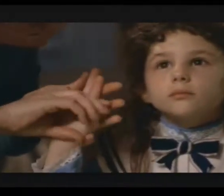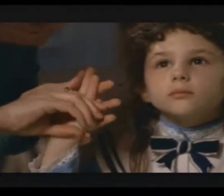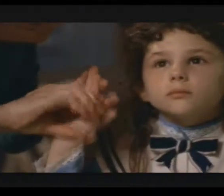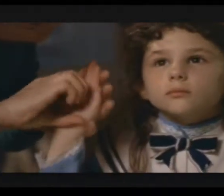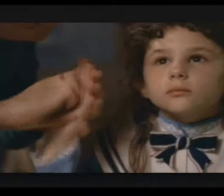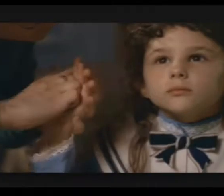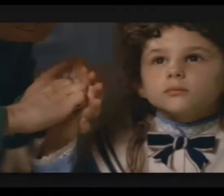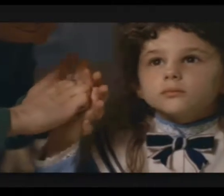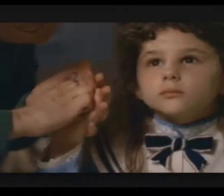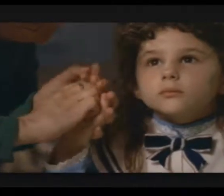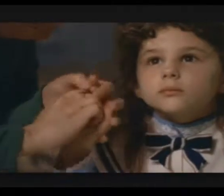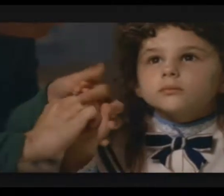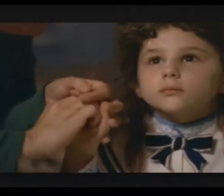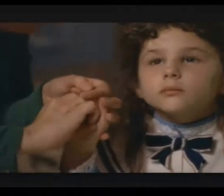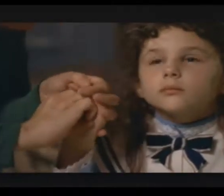Face.